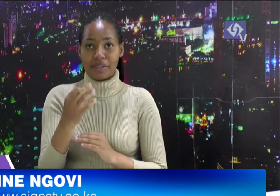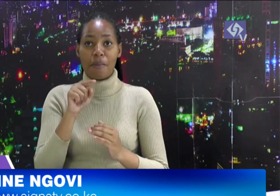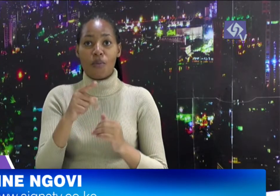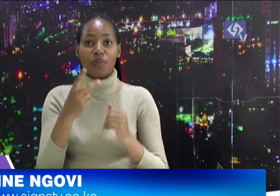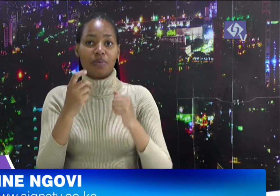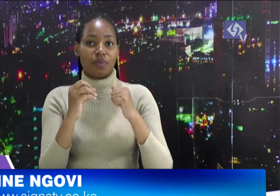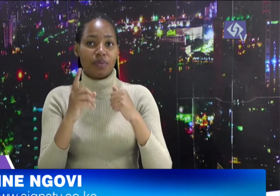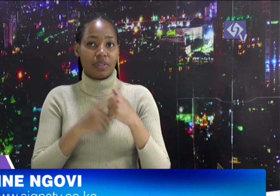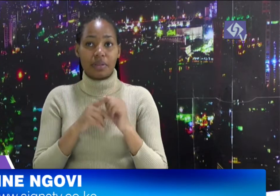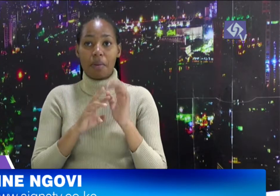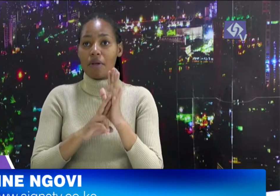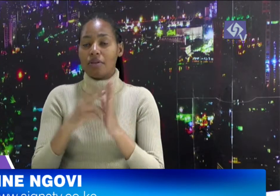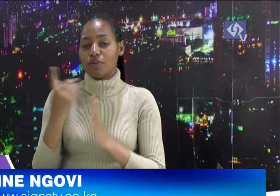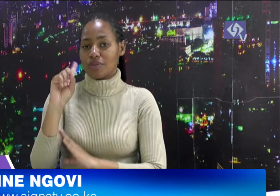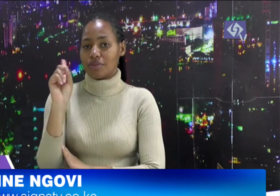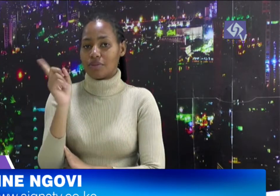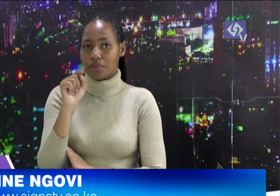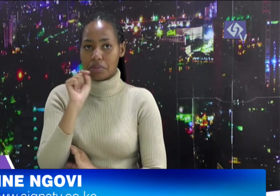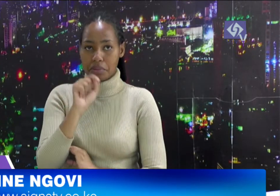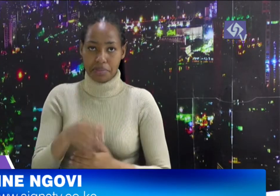203.47 shillings and